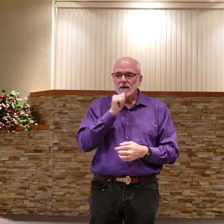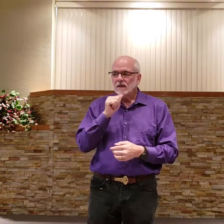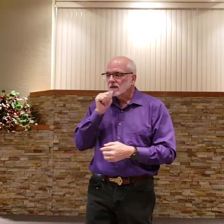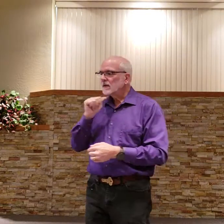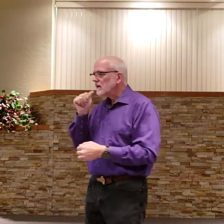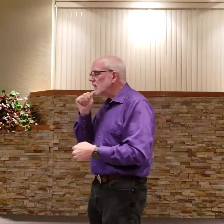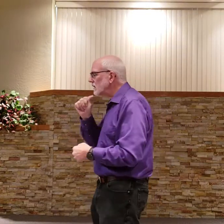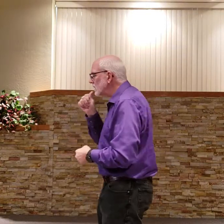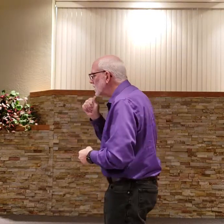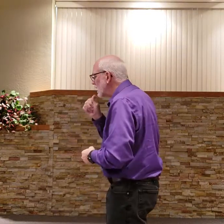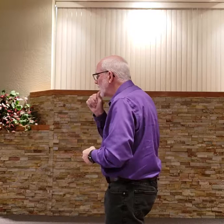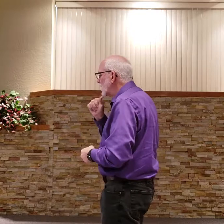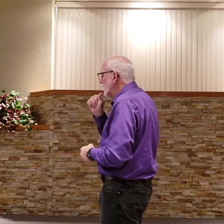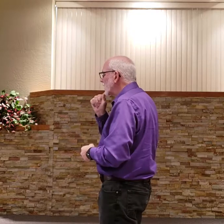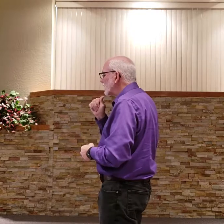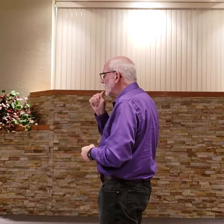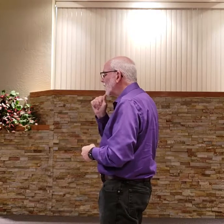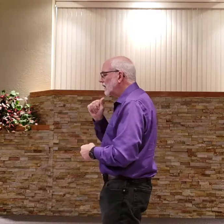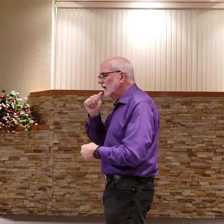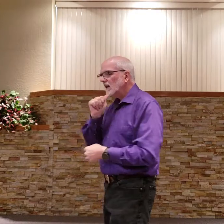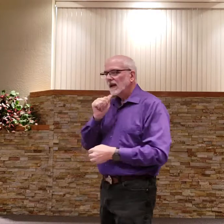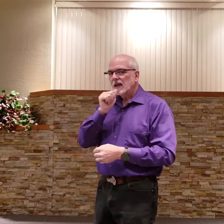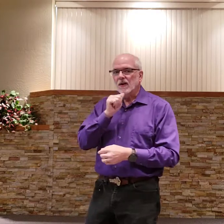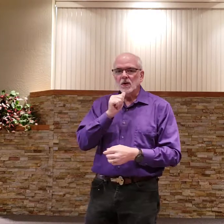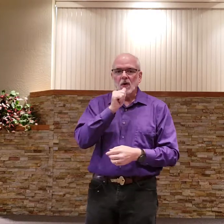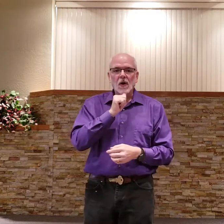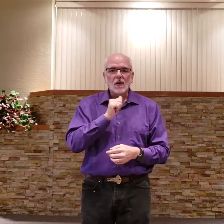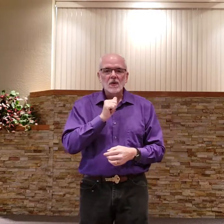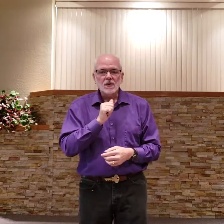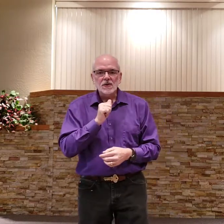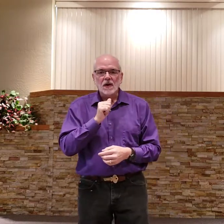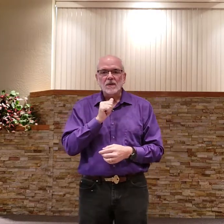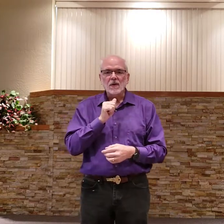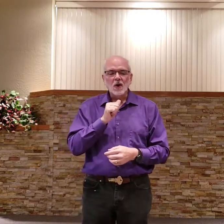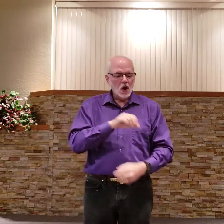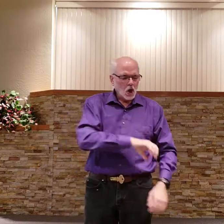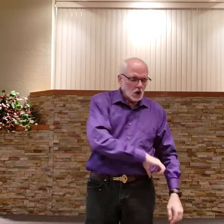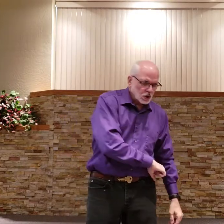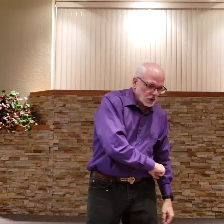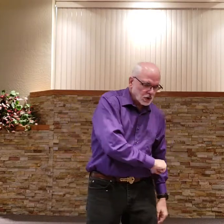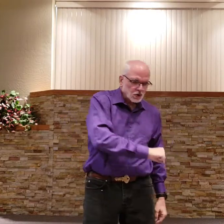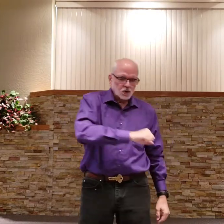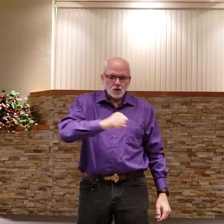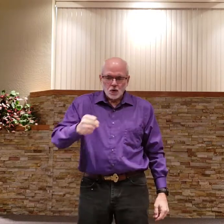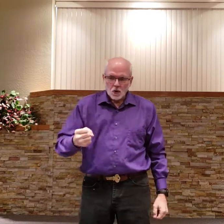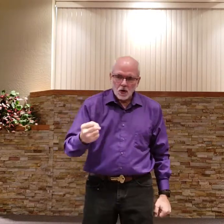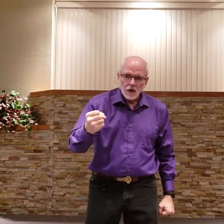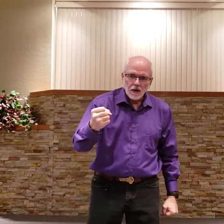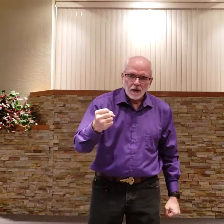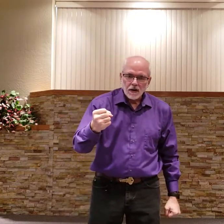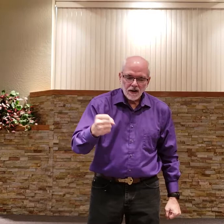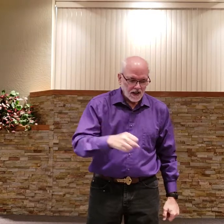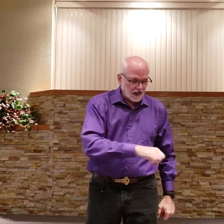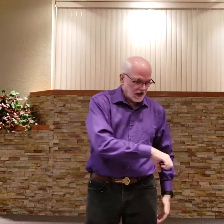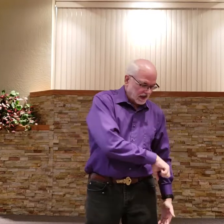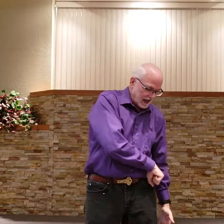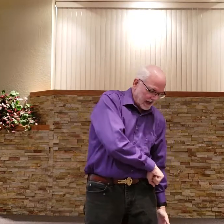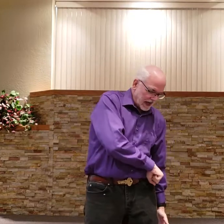Okay? Here, all who suffer, sword. Take it out of